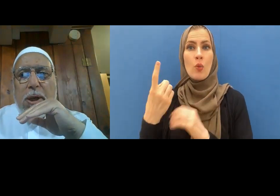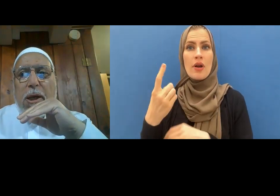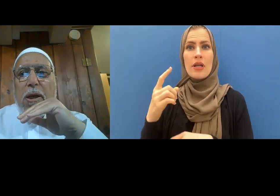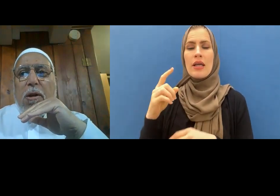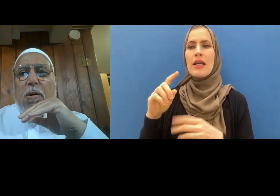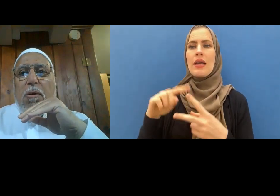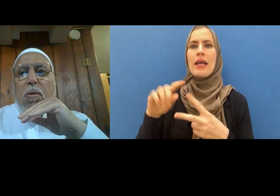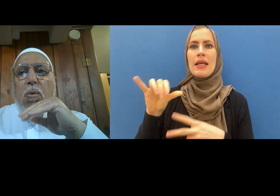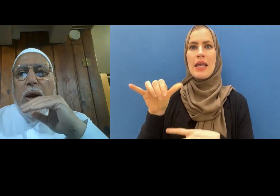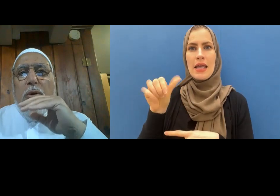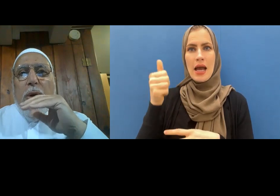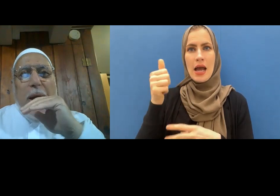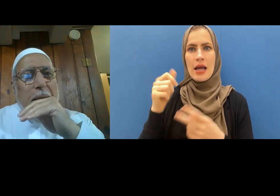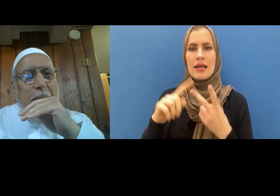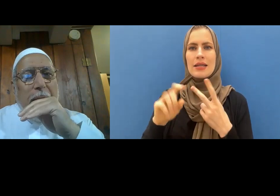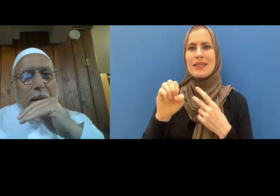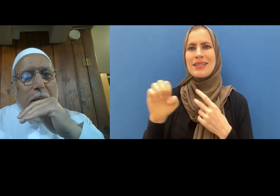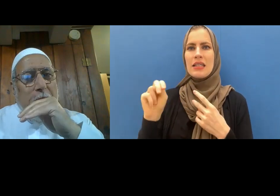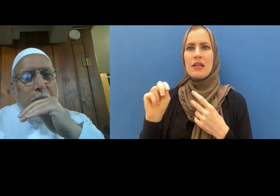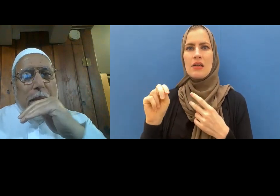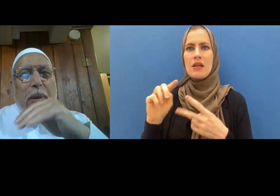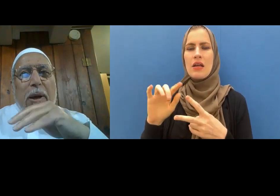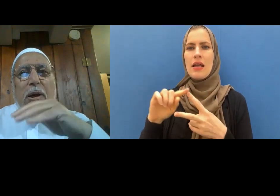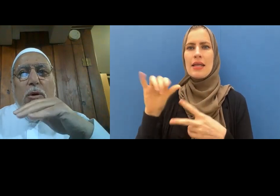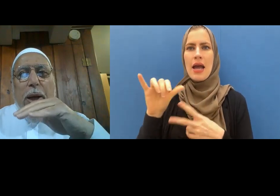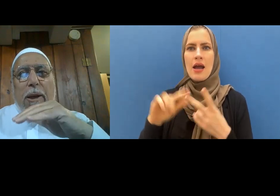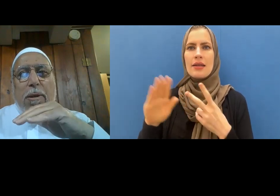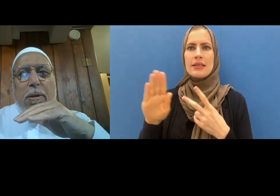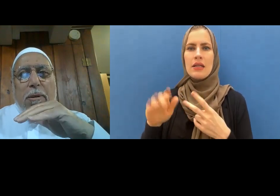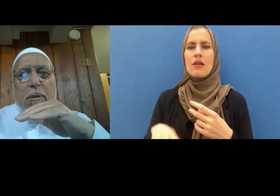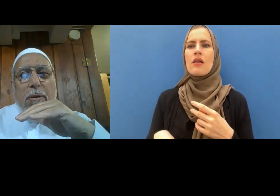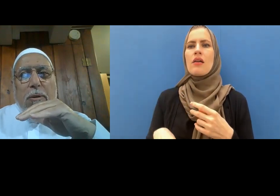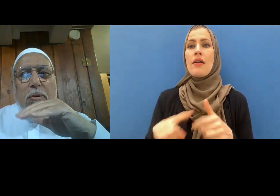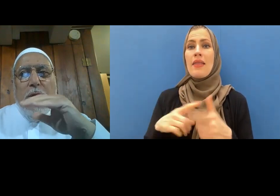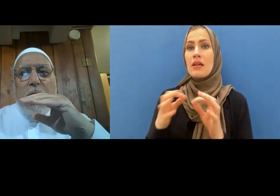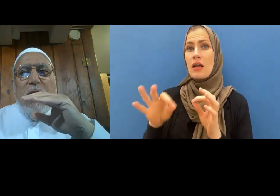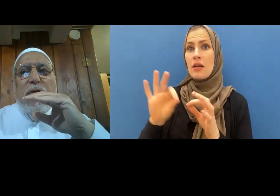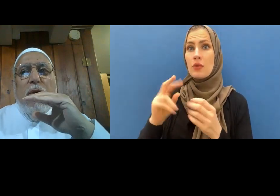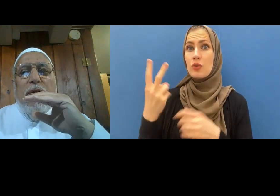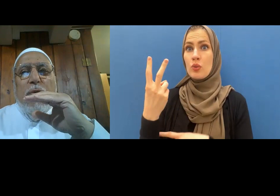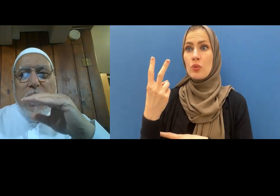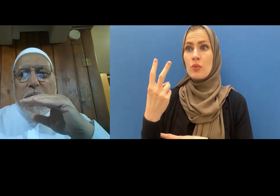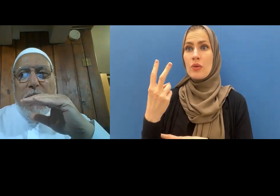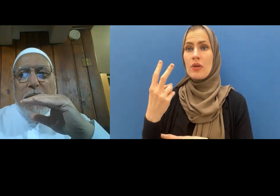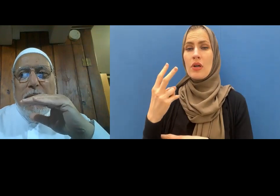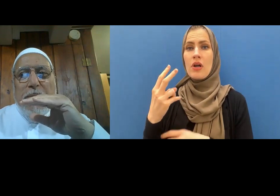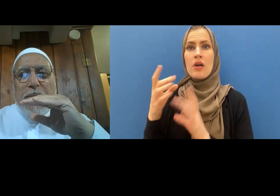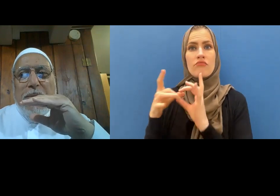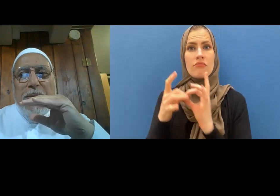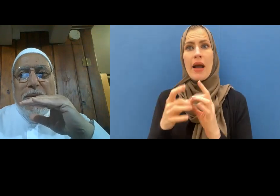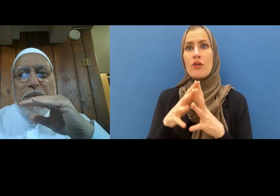2 saying Wal Quran al Hakim, by the Quran, which is full of wisdom.